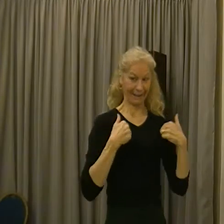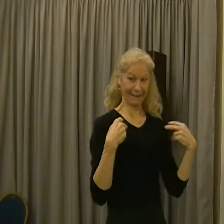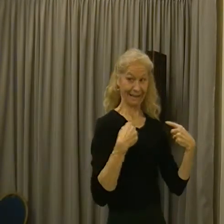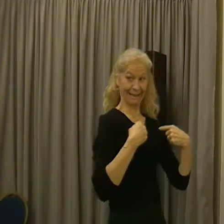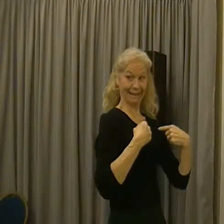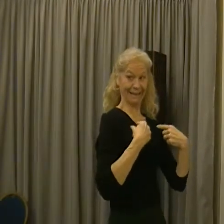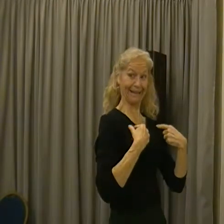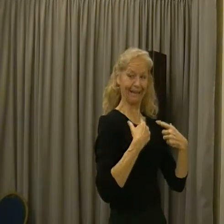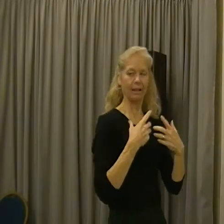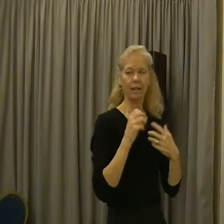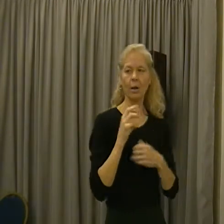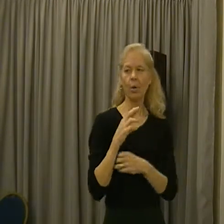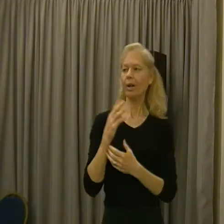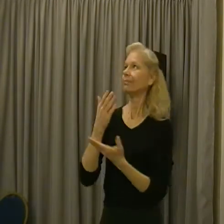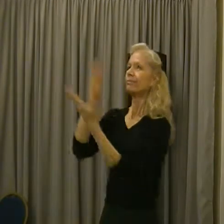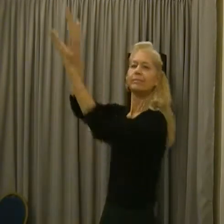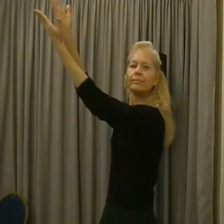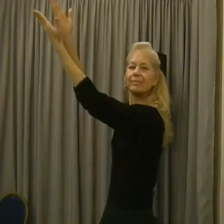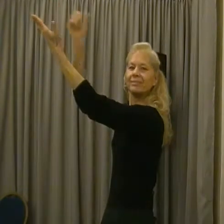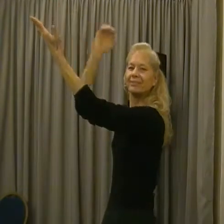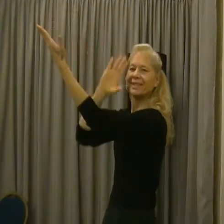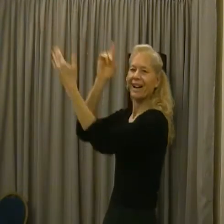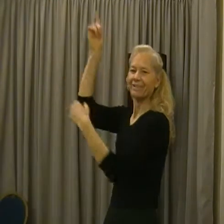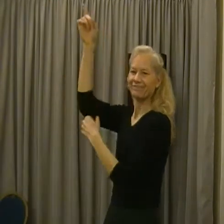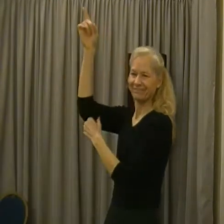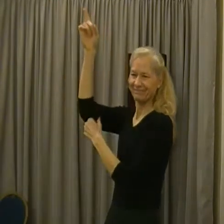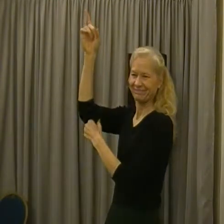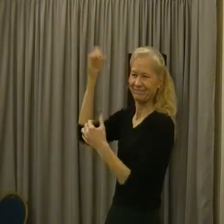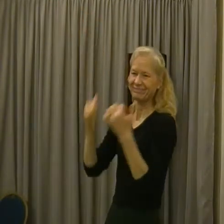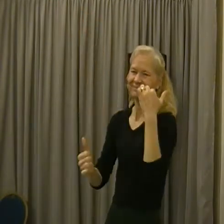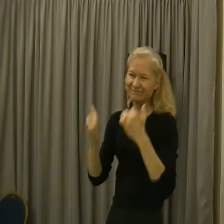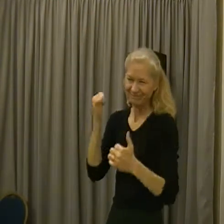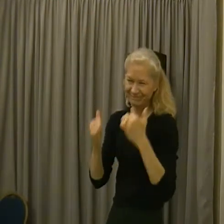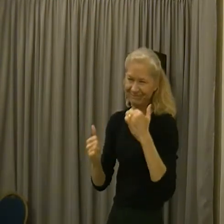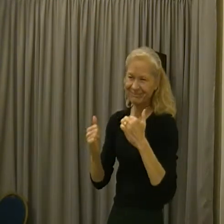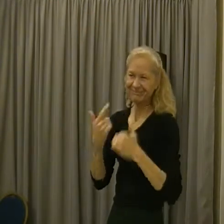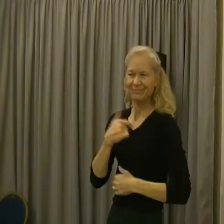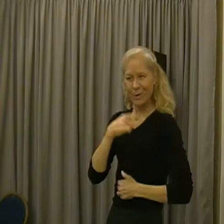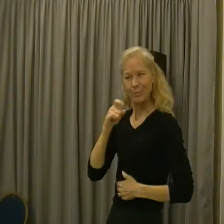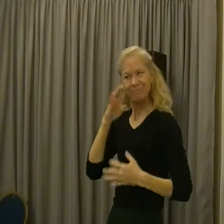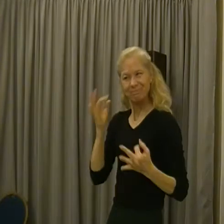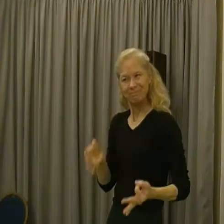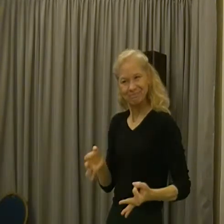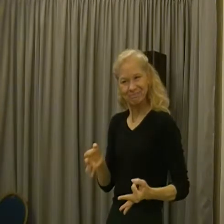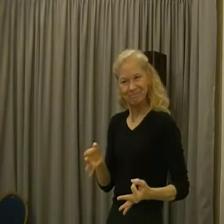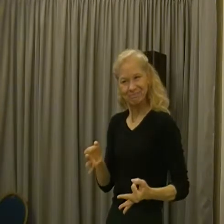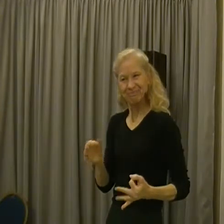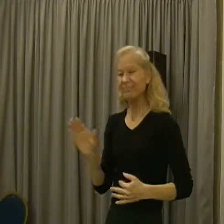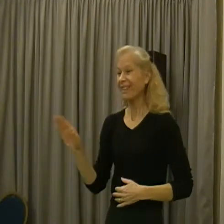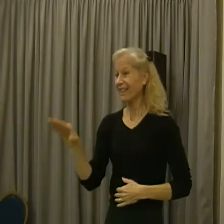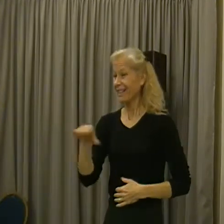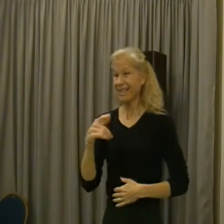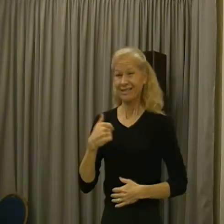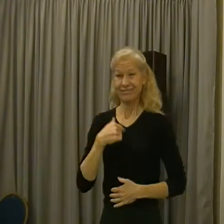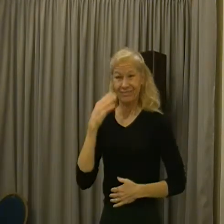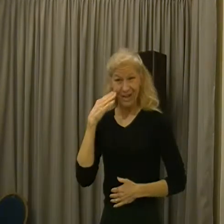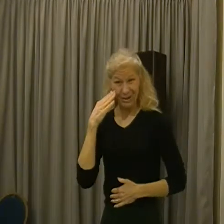appreciate your prayers as preparing this message. I was wondering why it seemed to